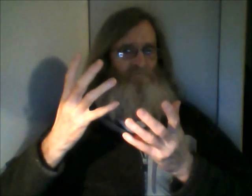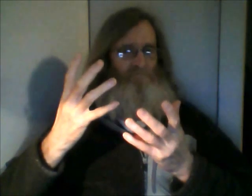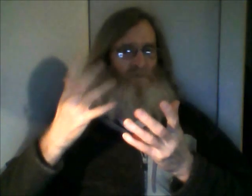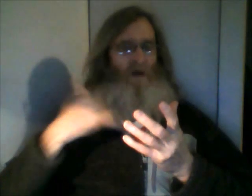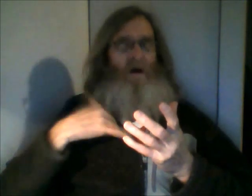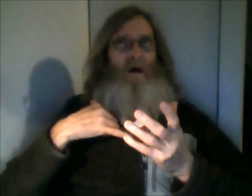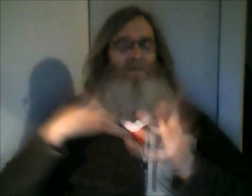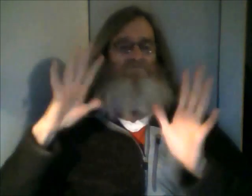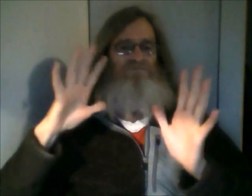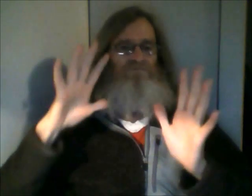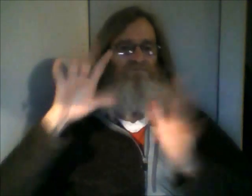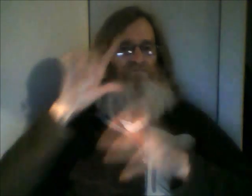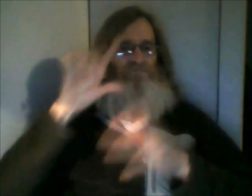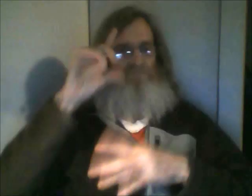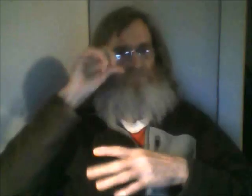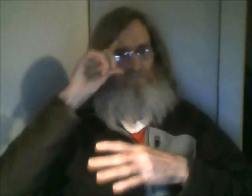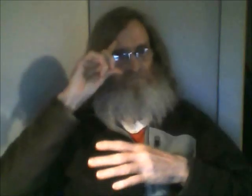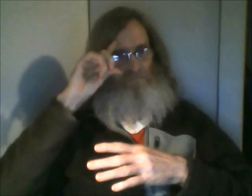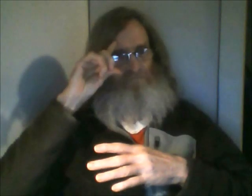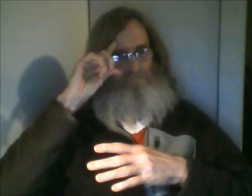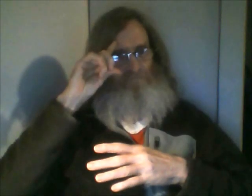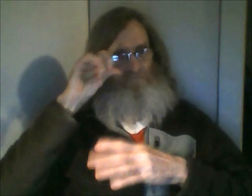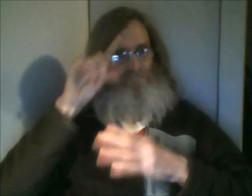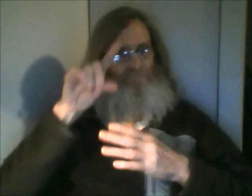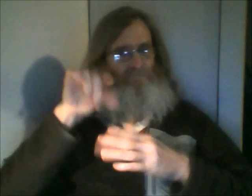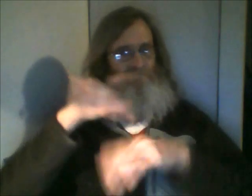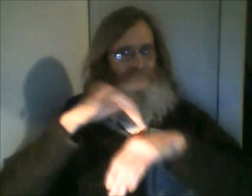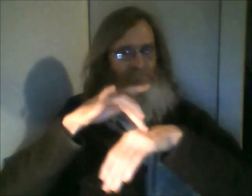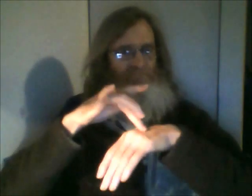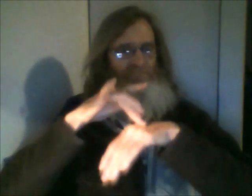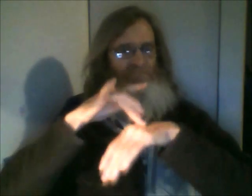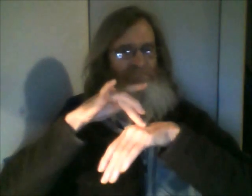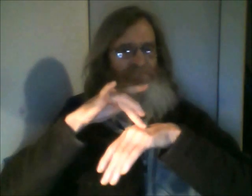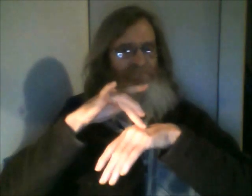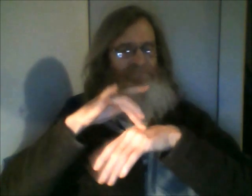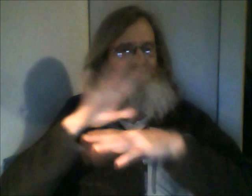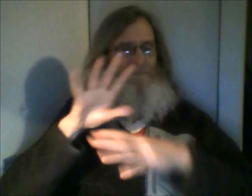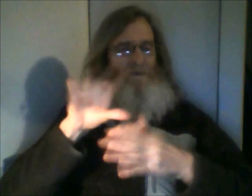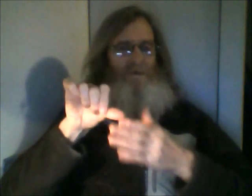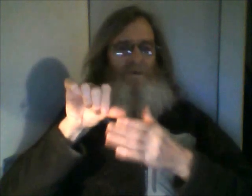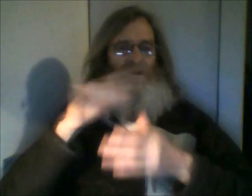Today, on how it's made, carbon fiber bicycles,